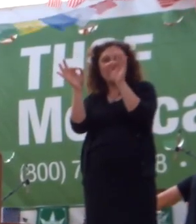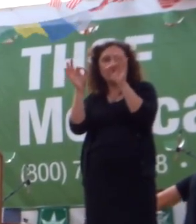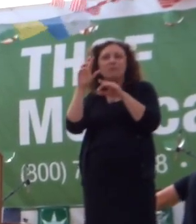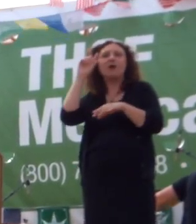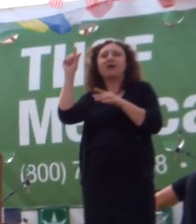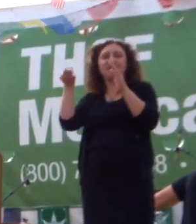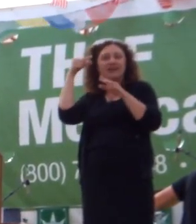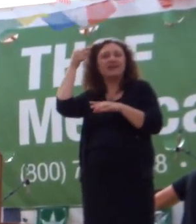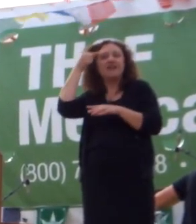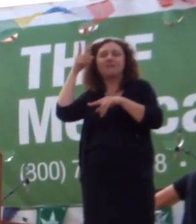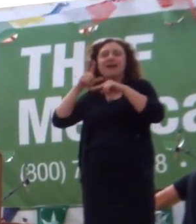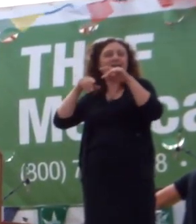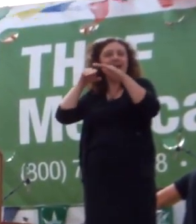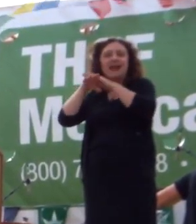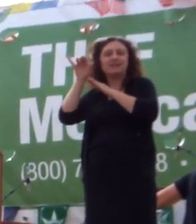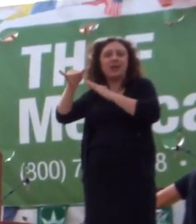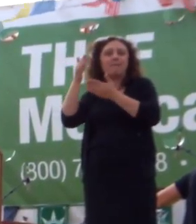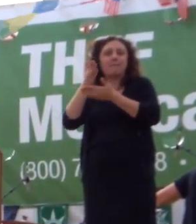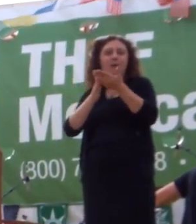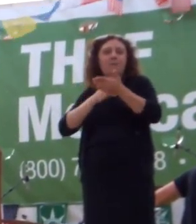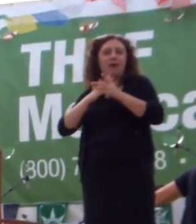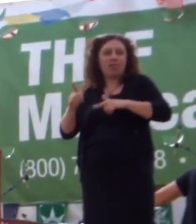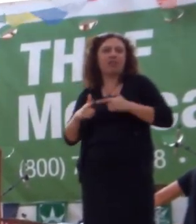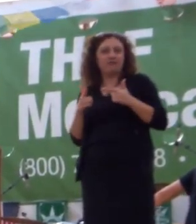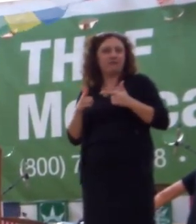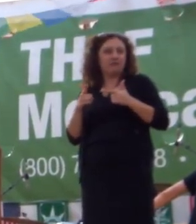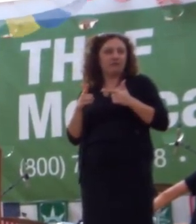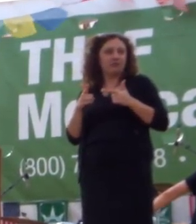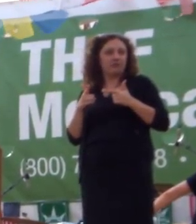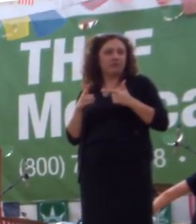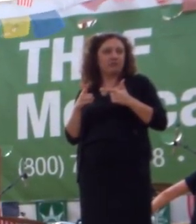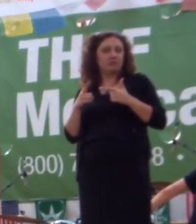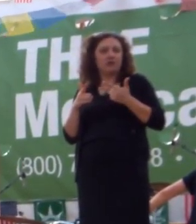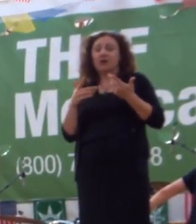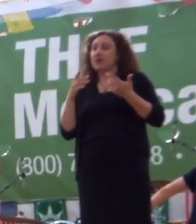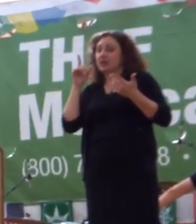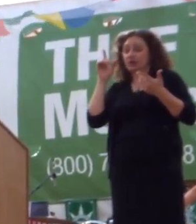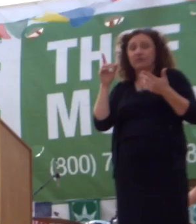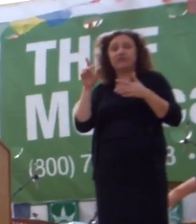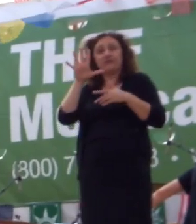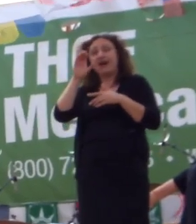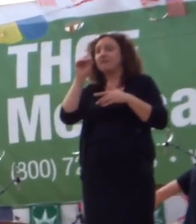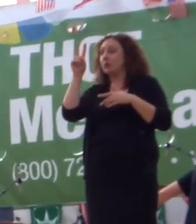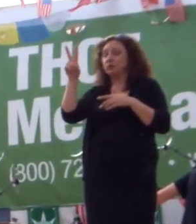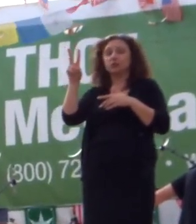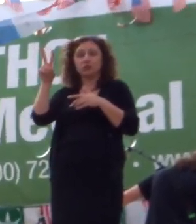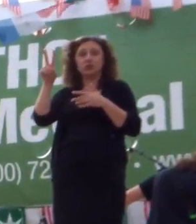go. Support 502. Let's finally legalize marijuana in America.